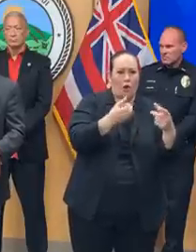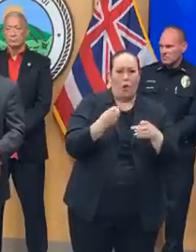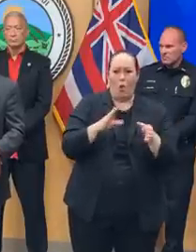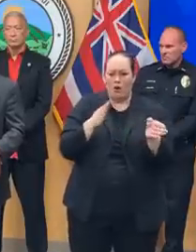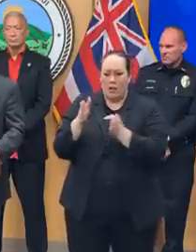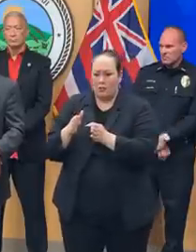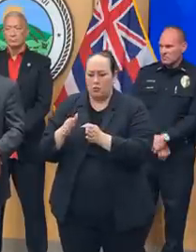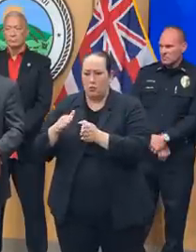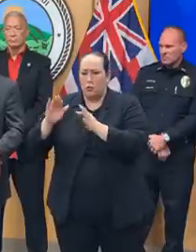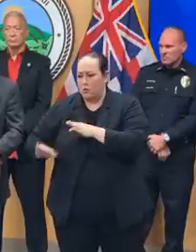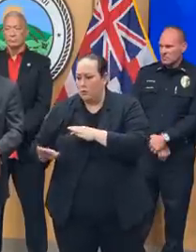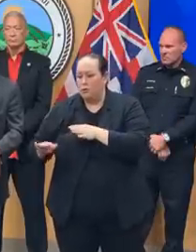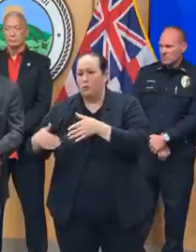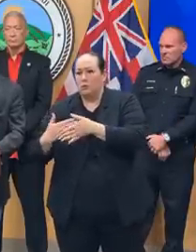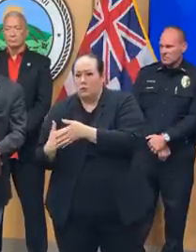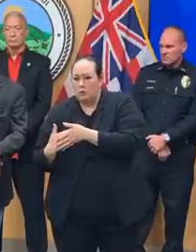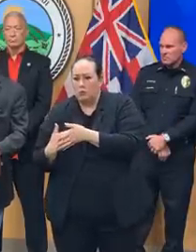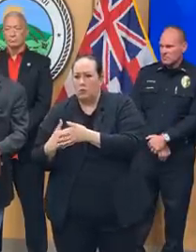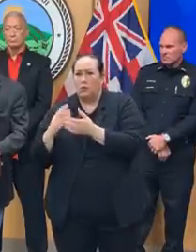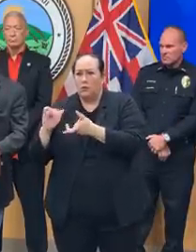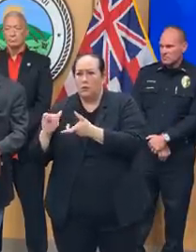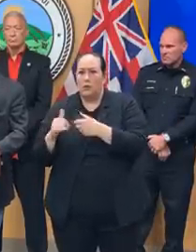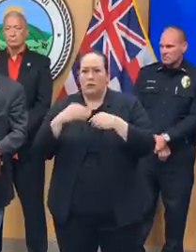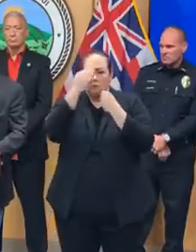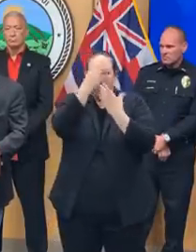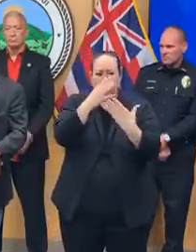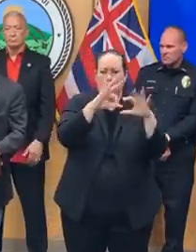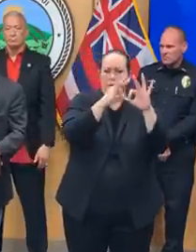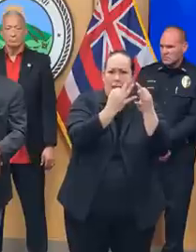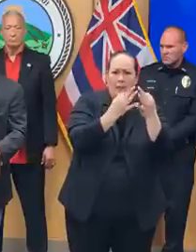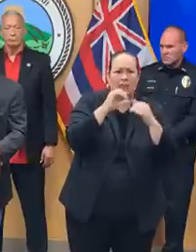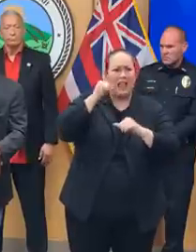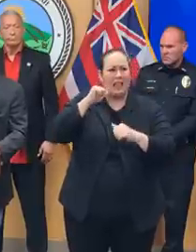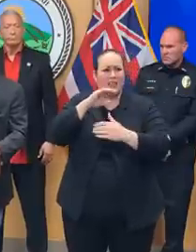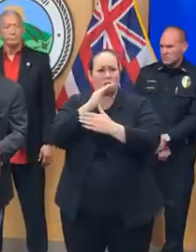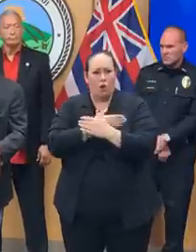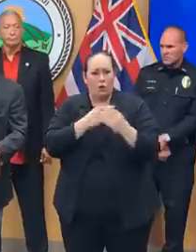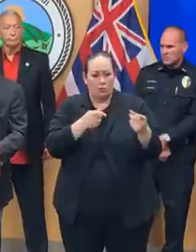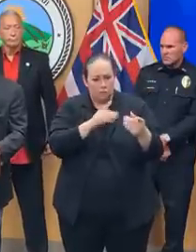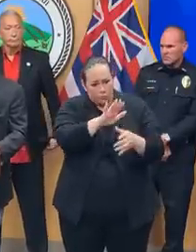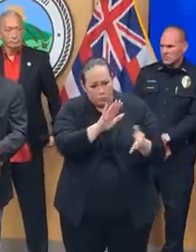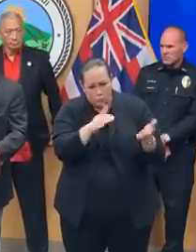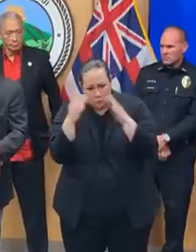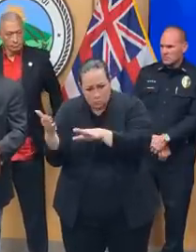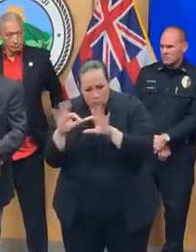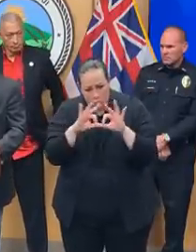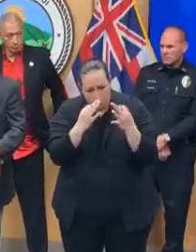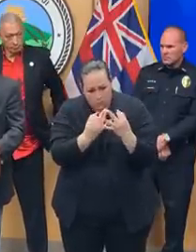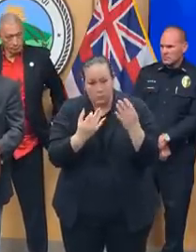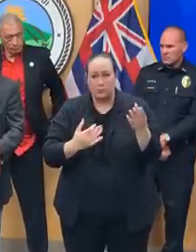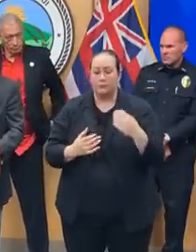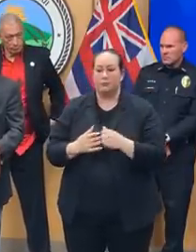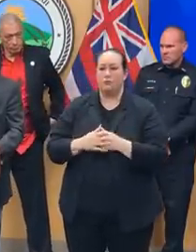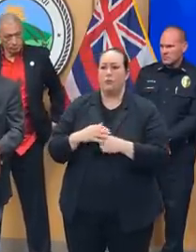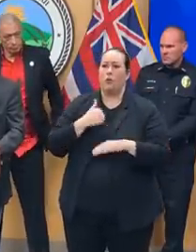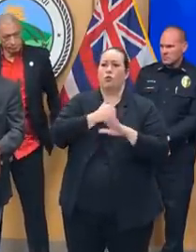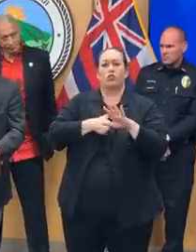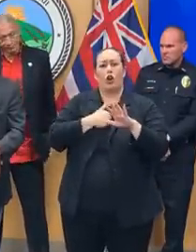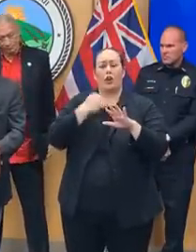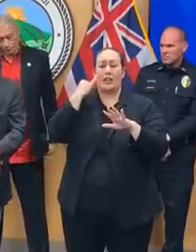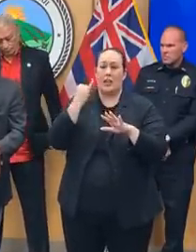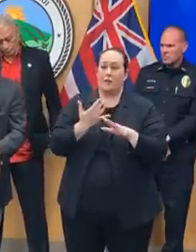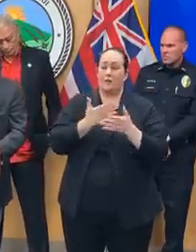child, before we're able to tell their aunt or their daughter that they've lost someone. And so we're sorry if you sometimes don't